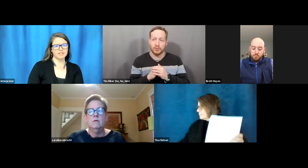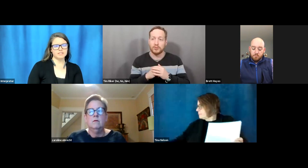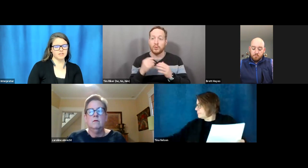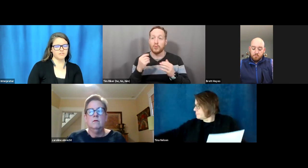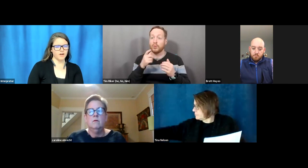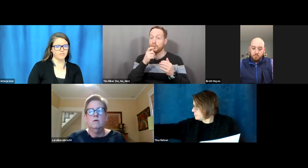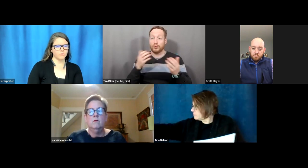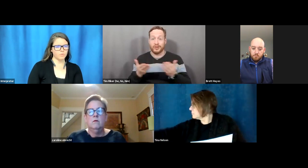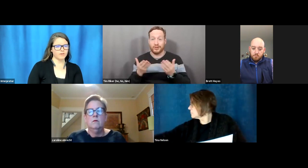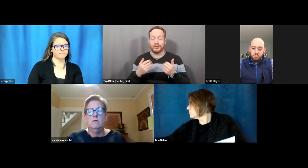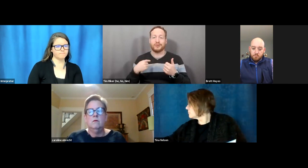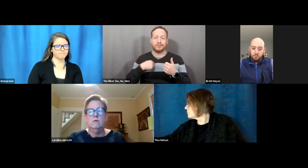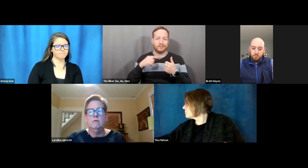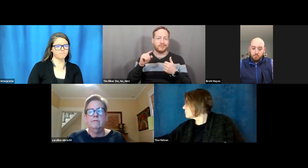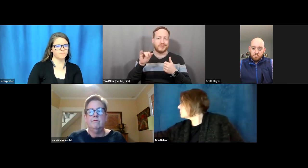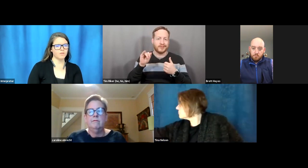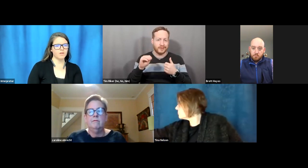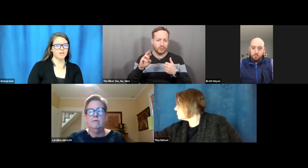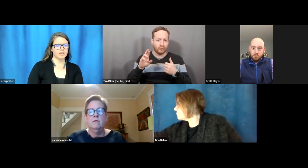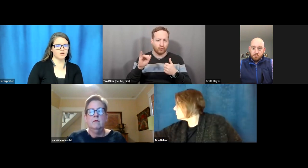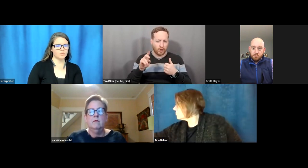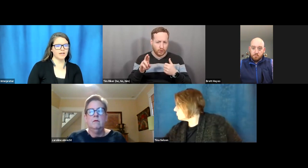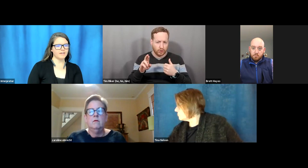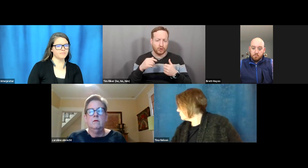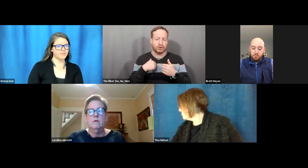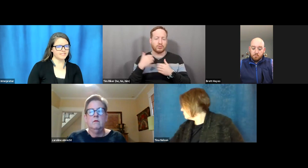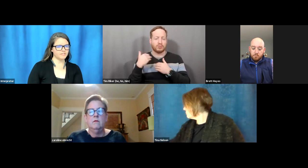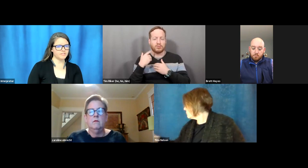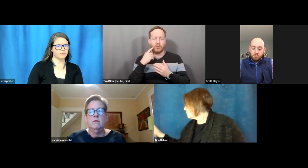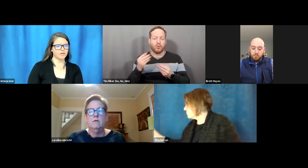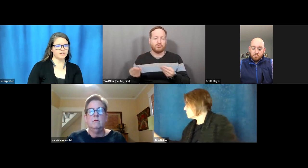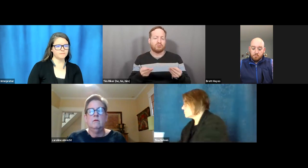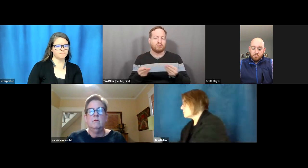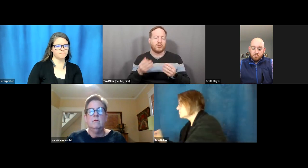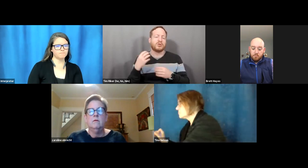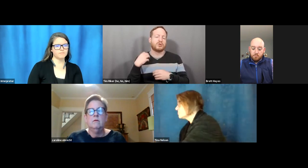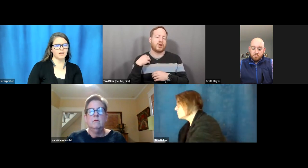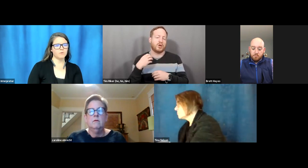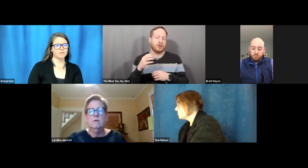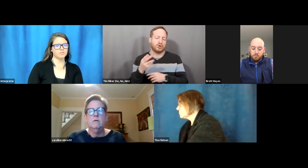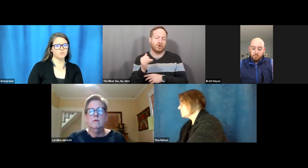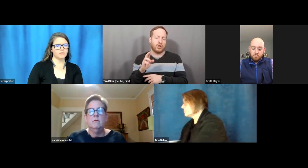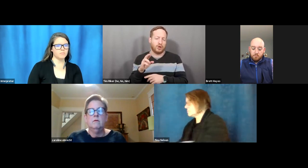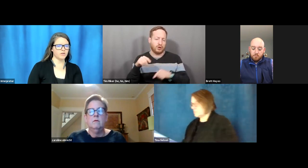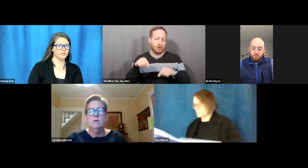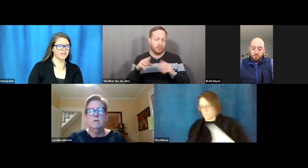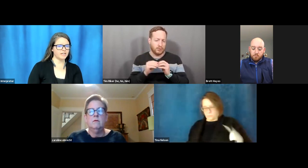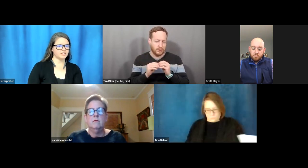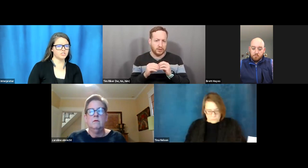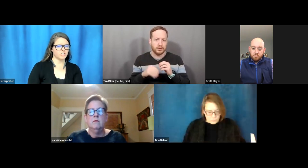is a five or more. Here we have myself, Tim Riker. I will be doing the moderating as the chair